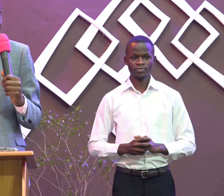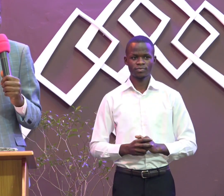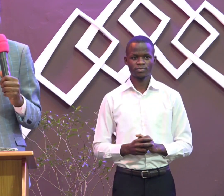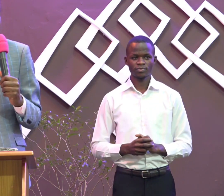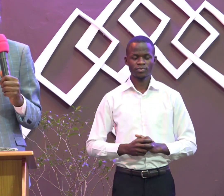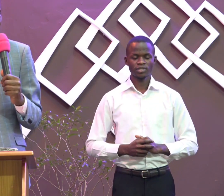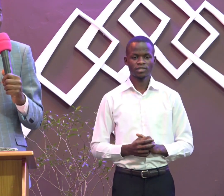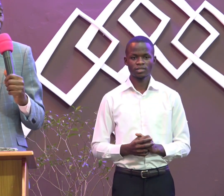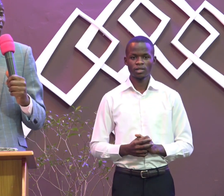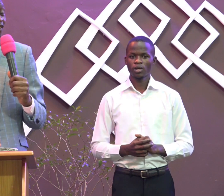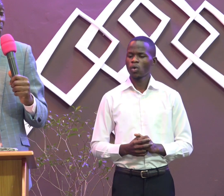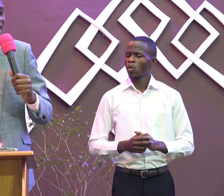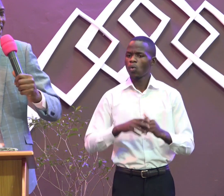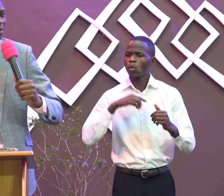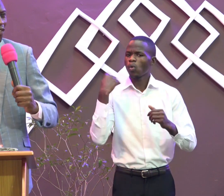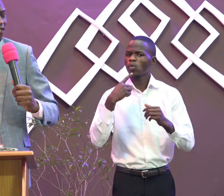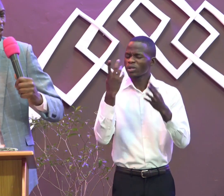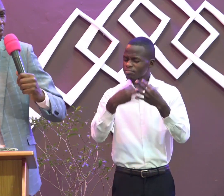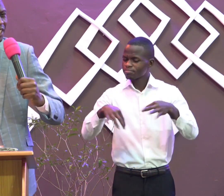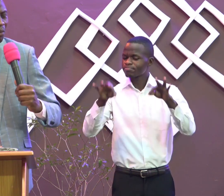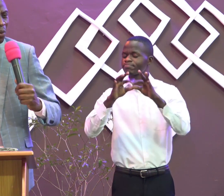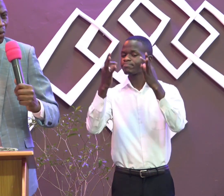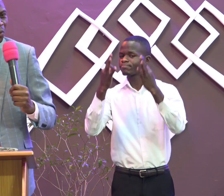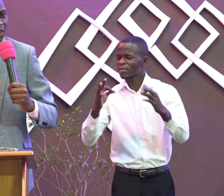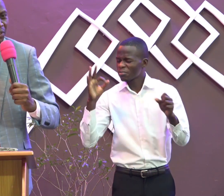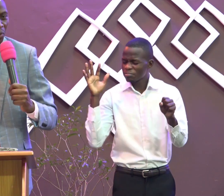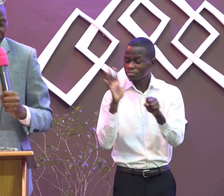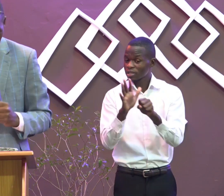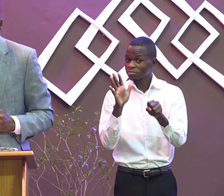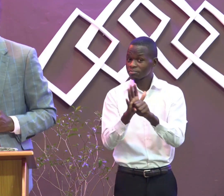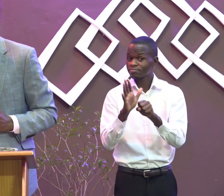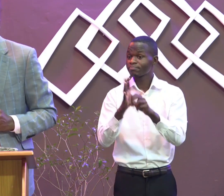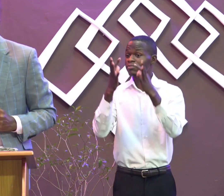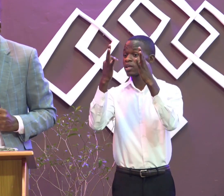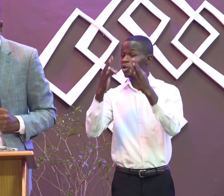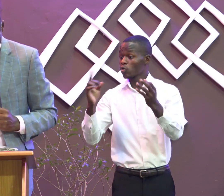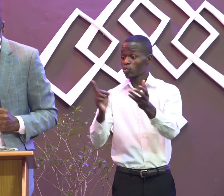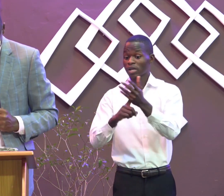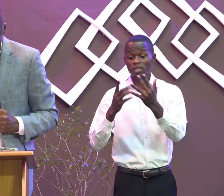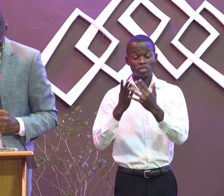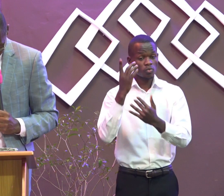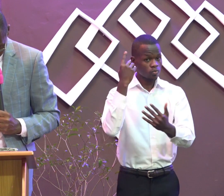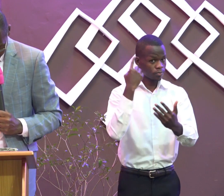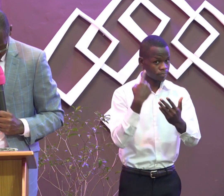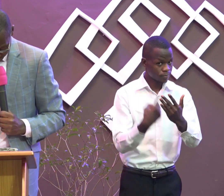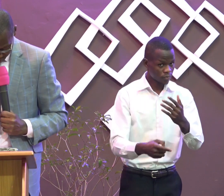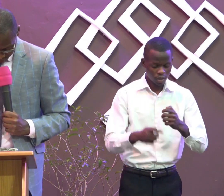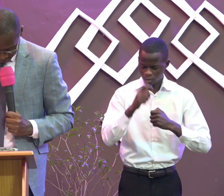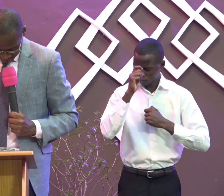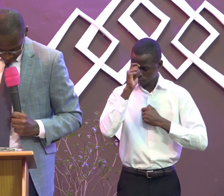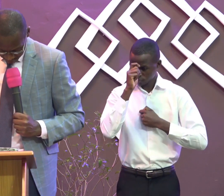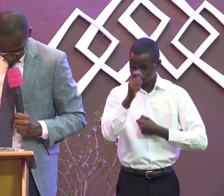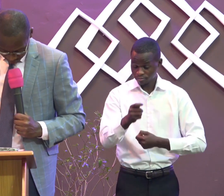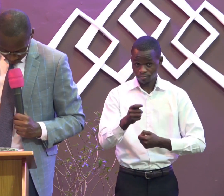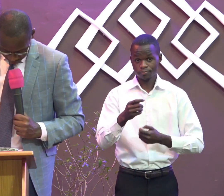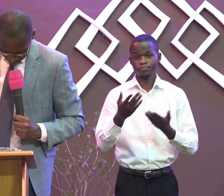you when you're obedient. Birungi byofuna, bingi byofuna okuyita mu kugonda okusinga okujema. There are many good things that you get